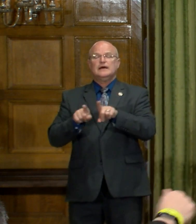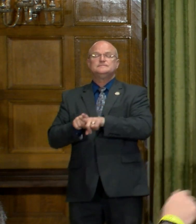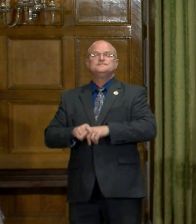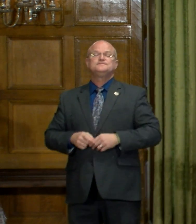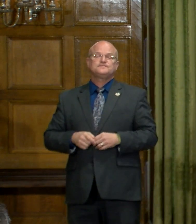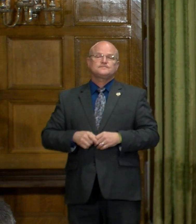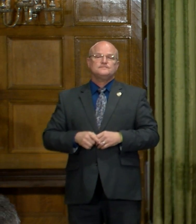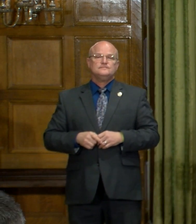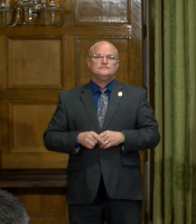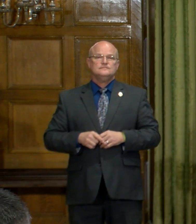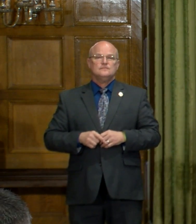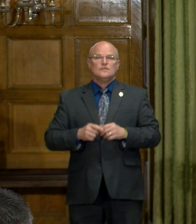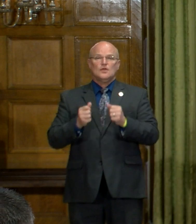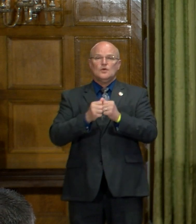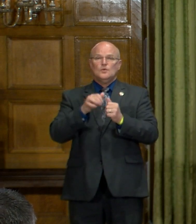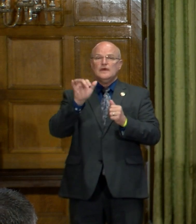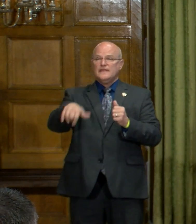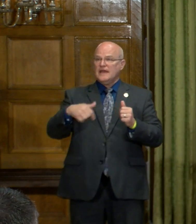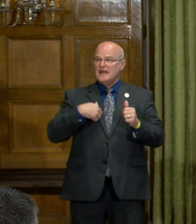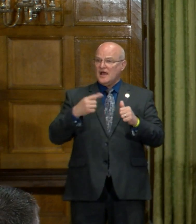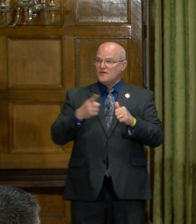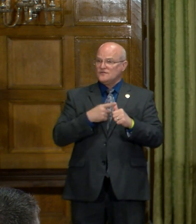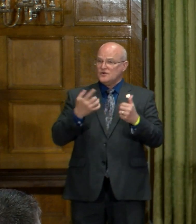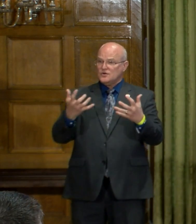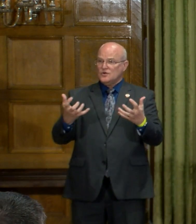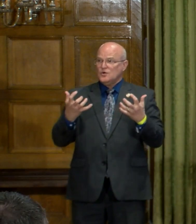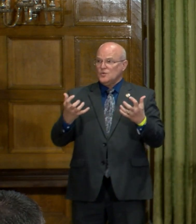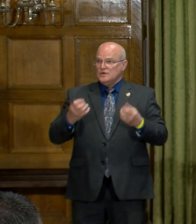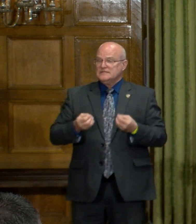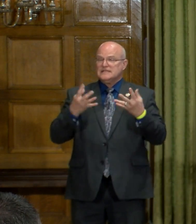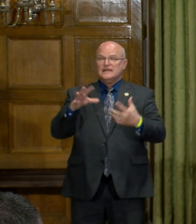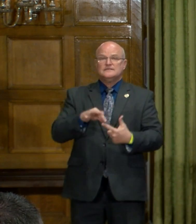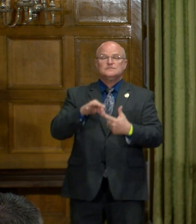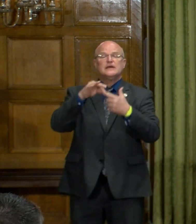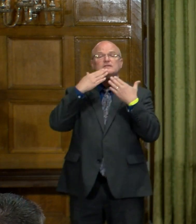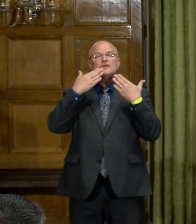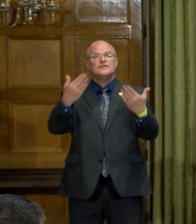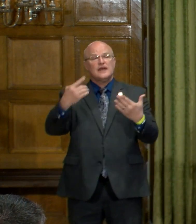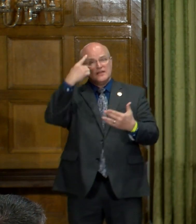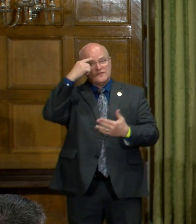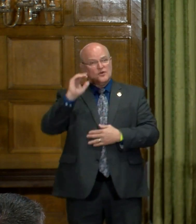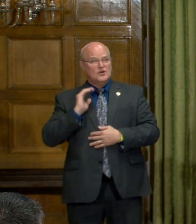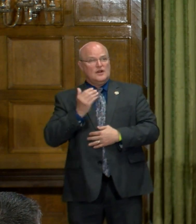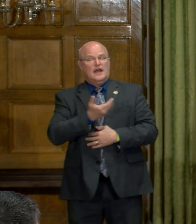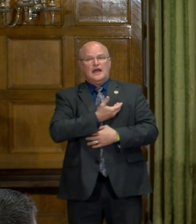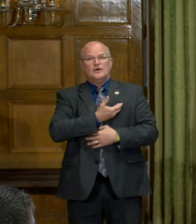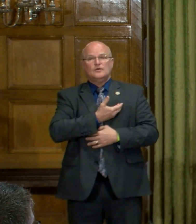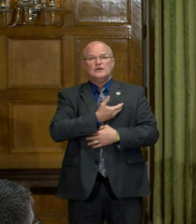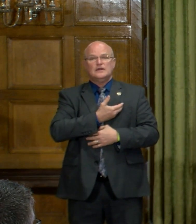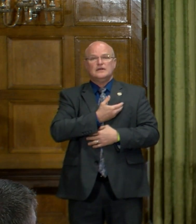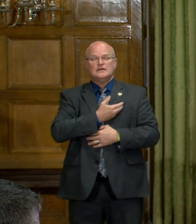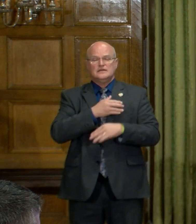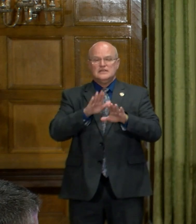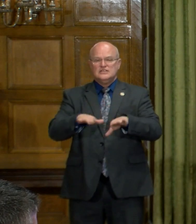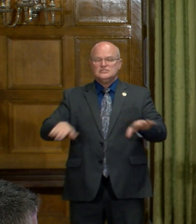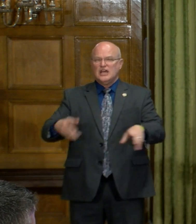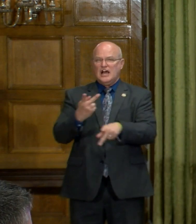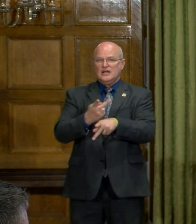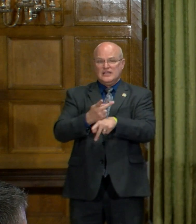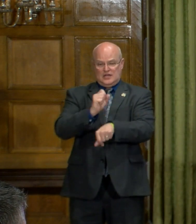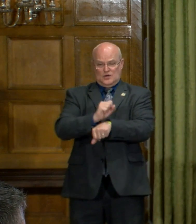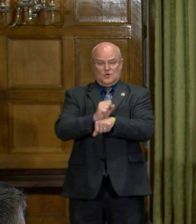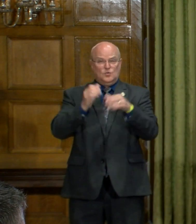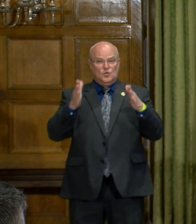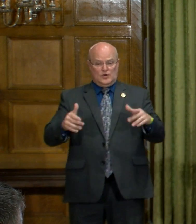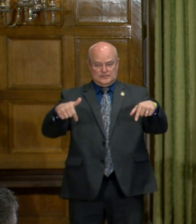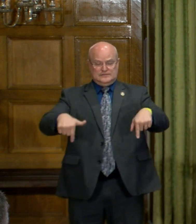well. With that, I first want to give special thanks to our child care